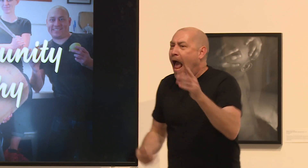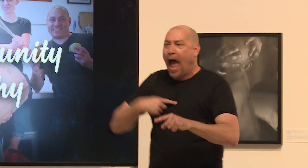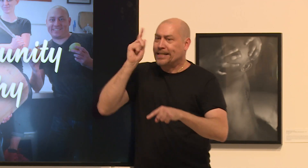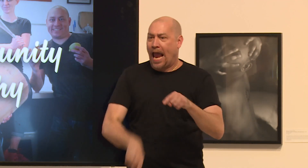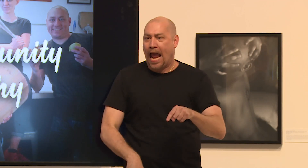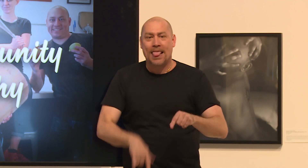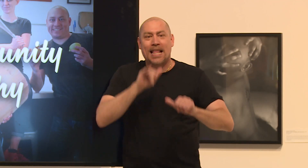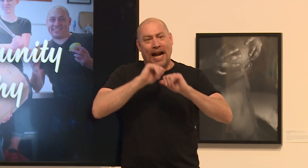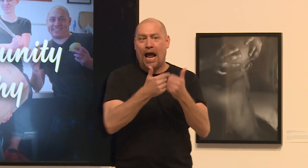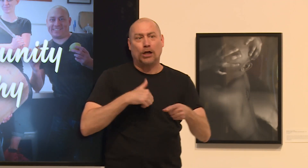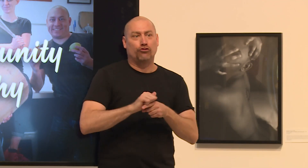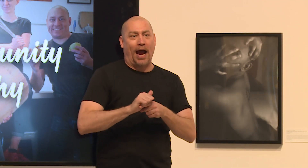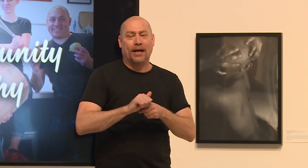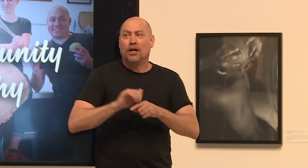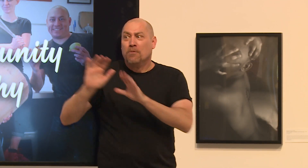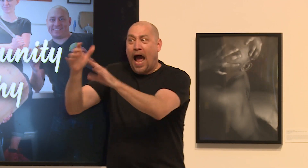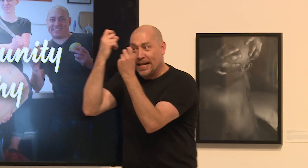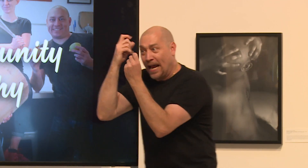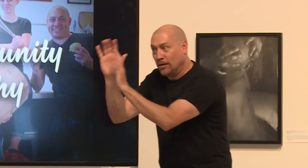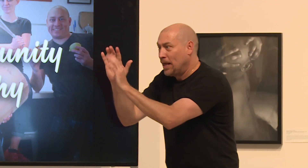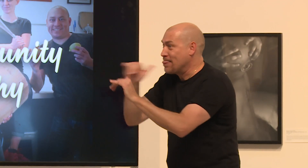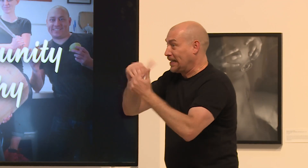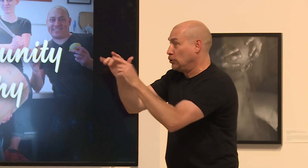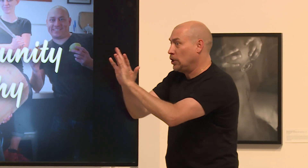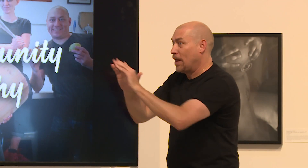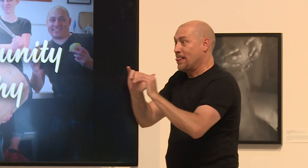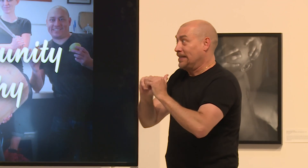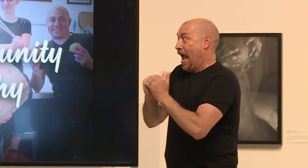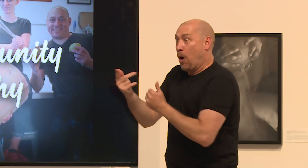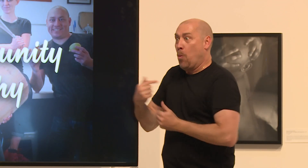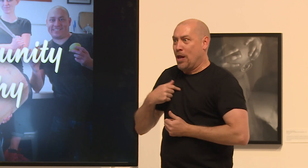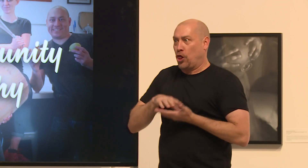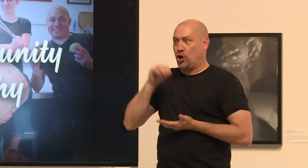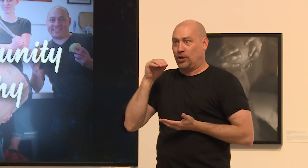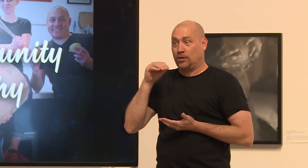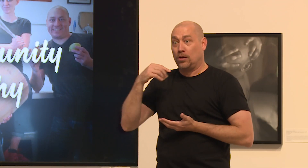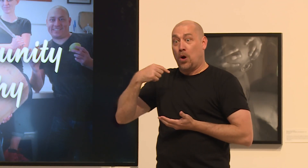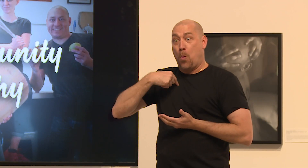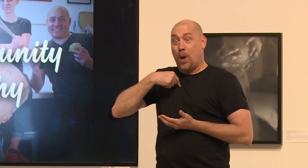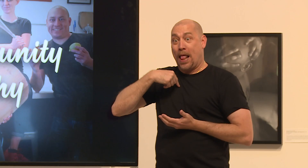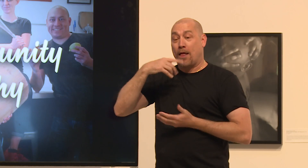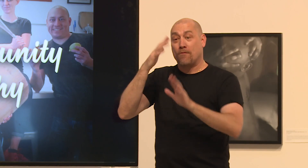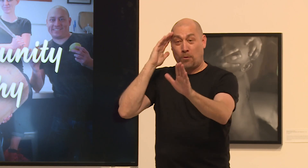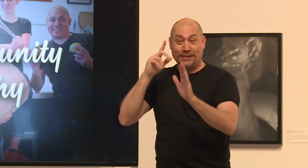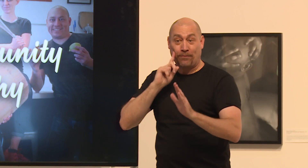And they would say, I can't show you. And I would say, no, you need to show me. That's how I'm going to learn.